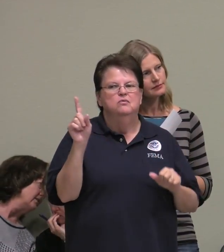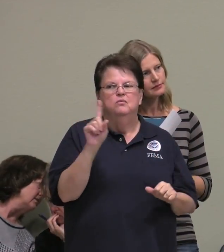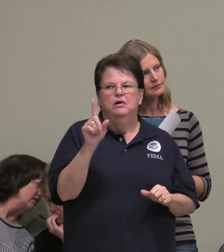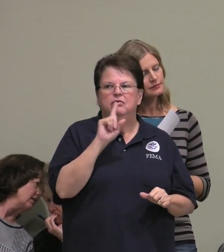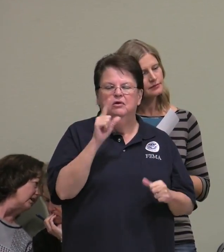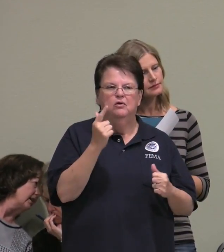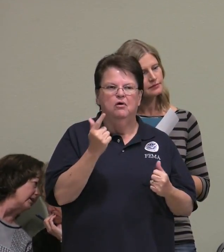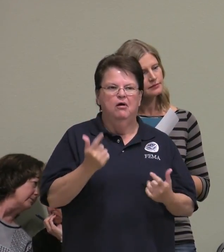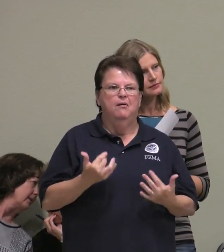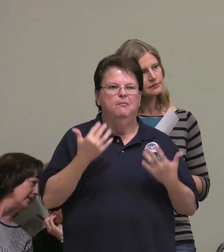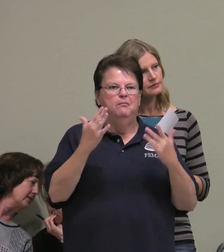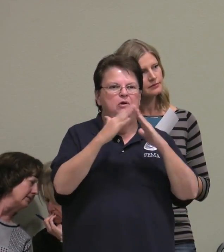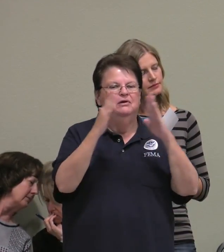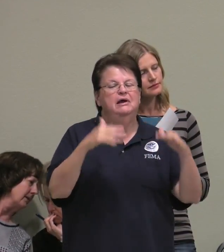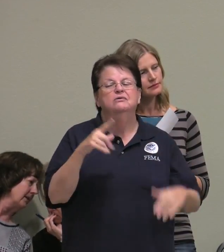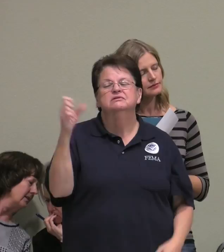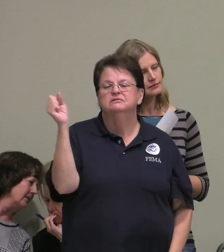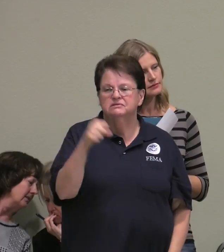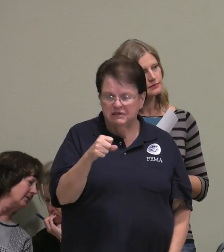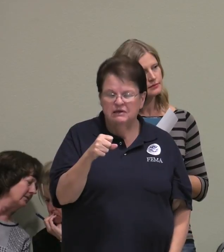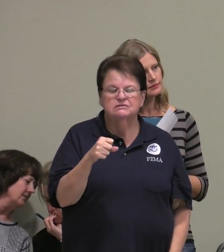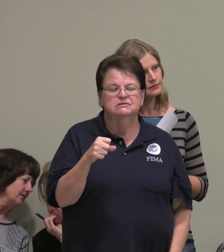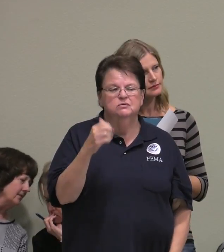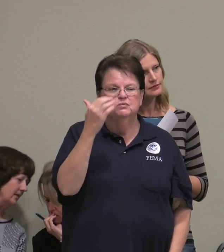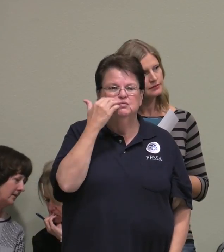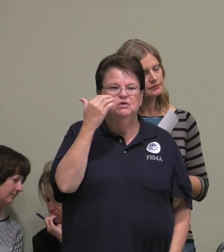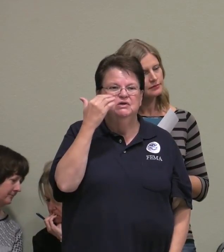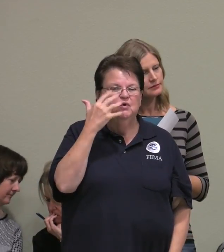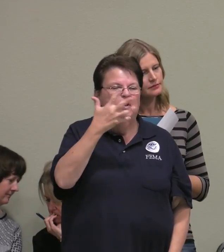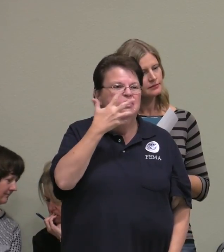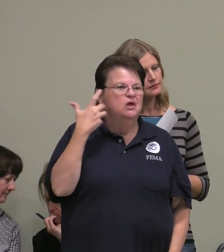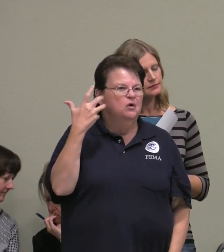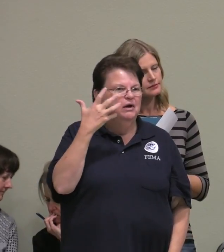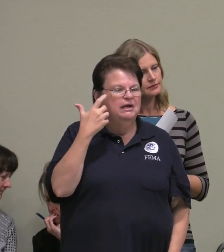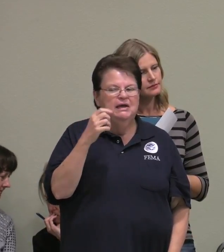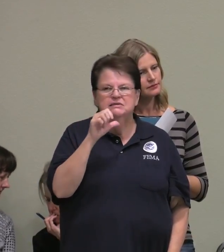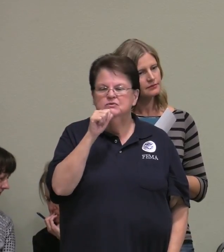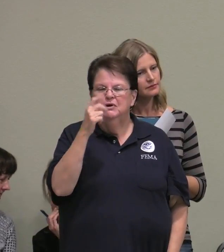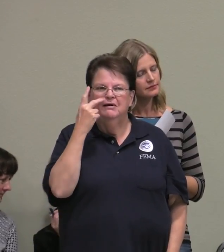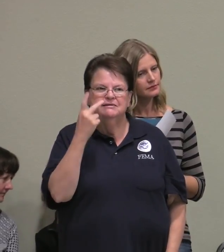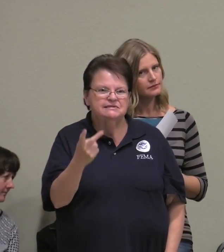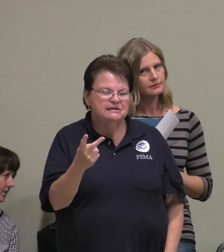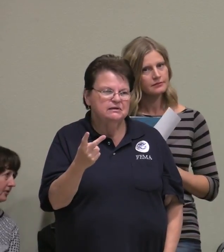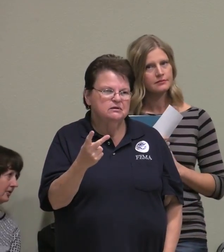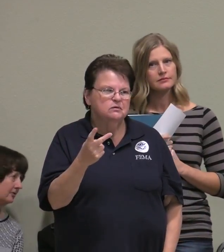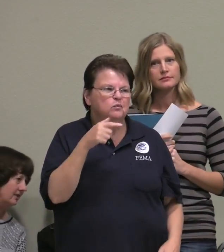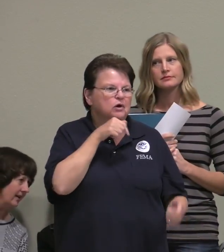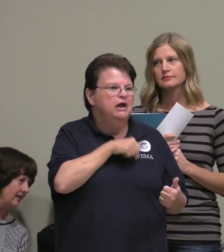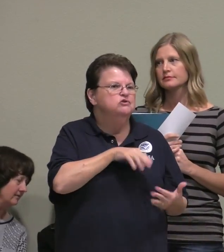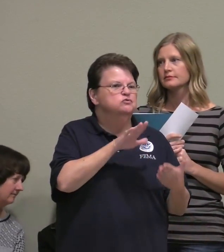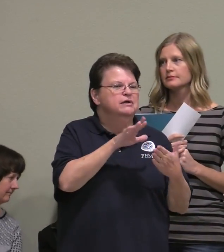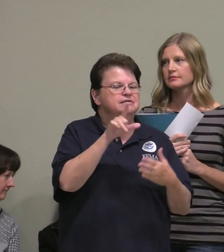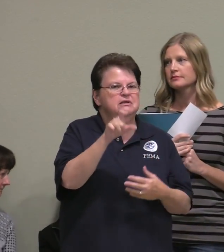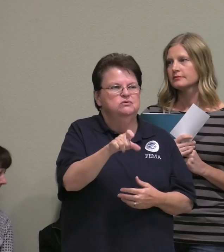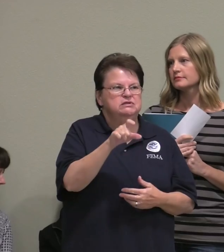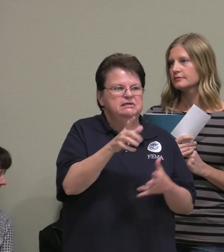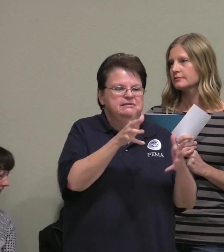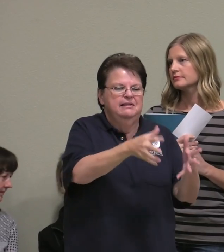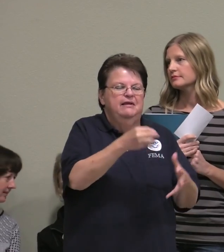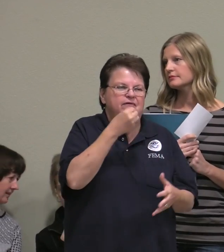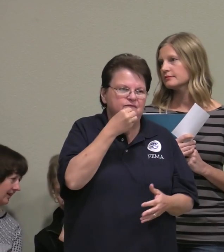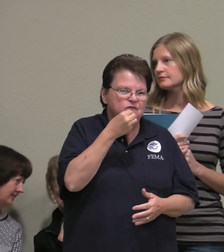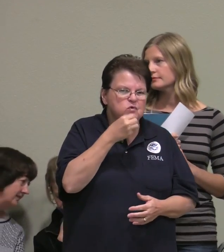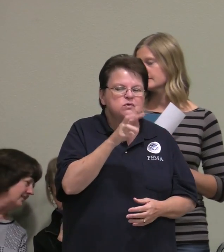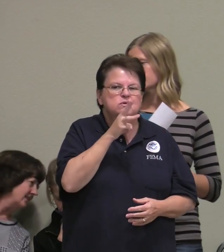burned houses and the answer is yes. We know there are cats that we're not seeing. We're addressing those needs and